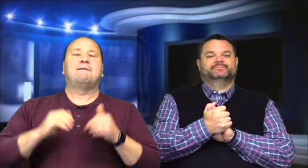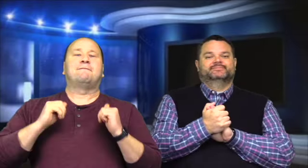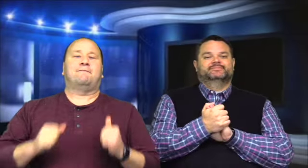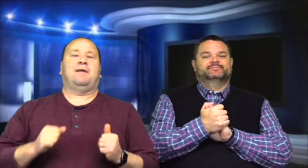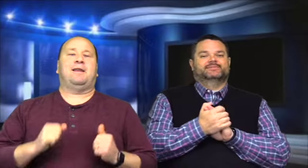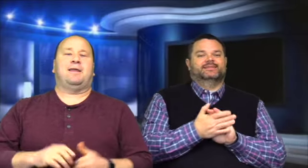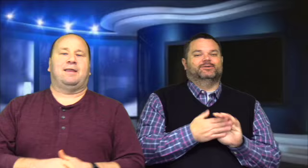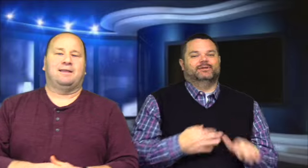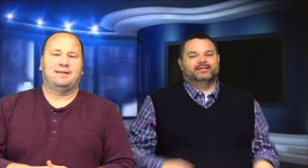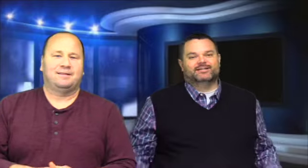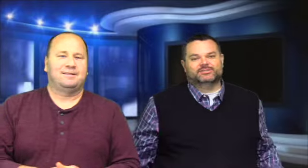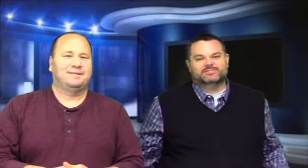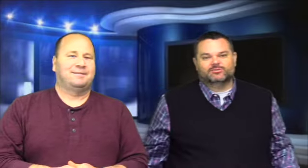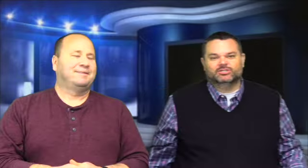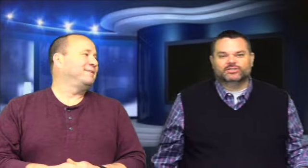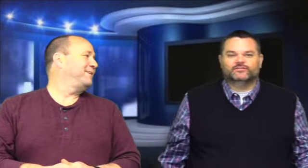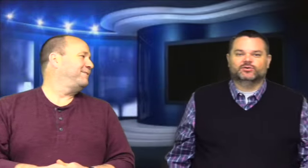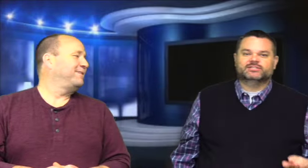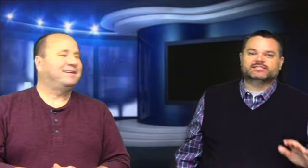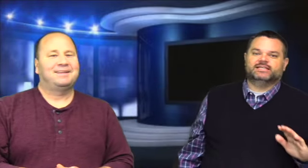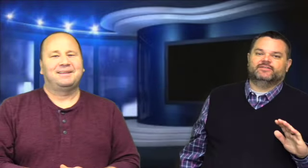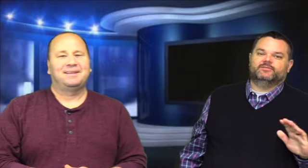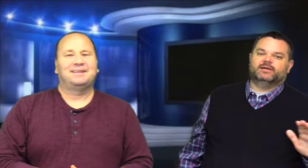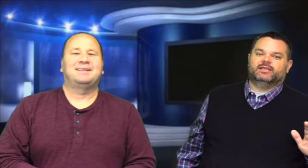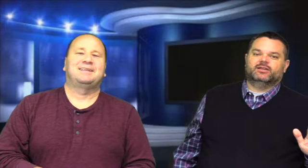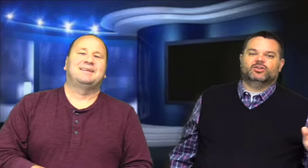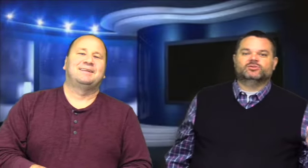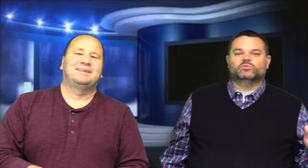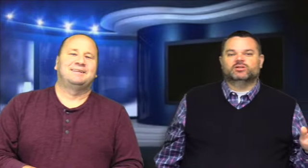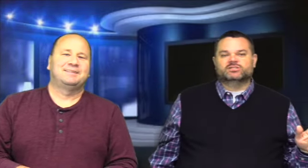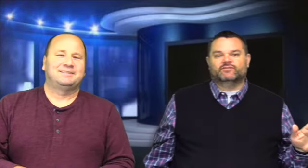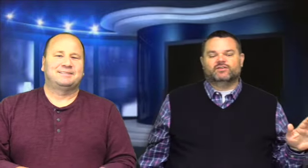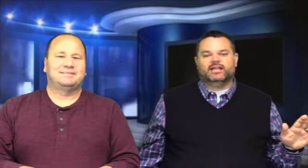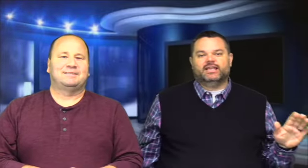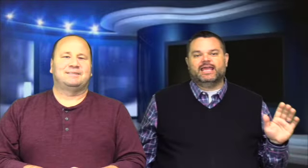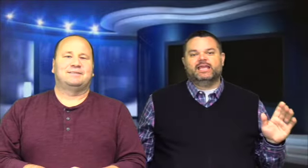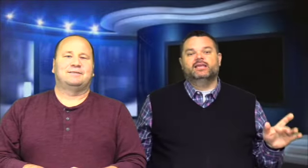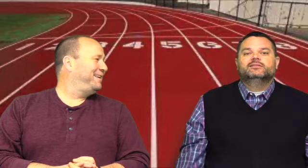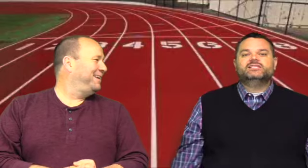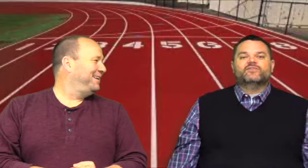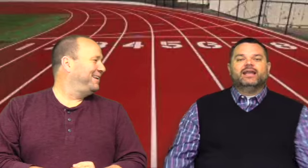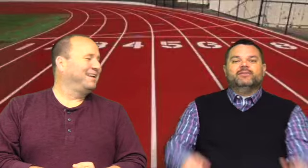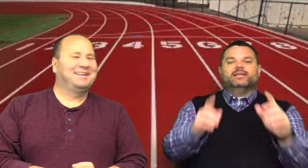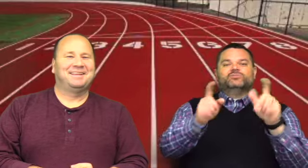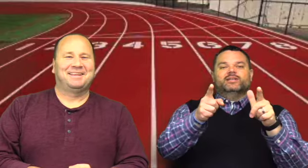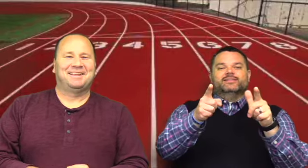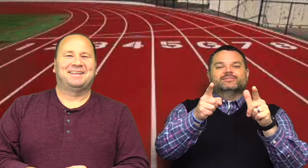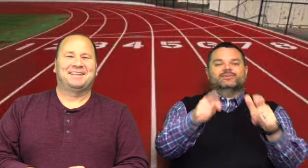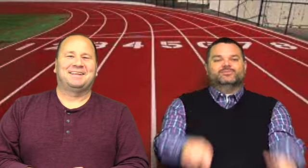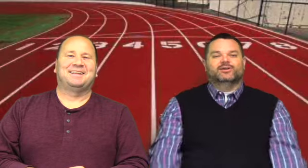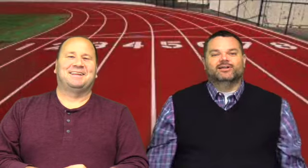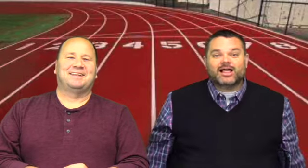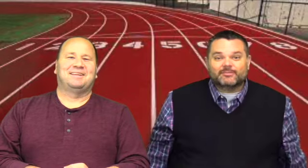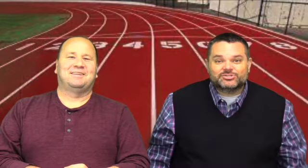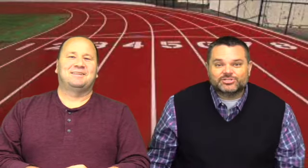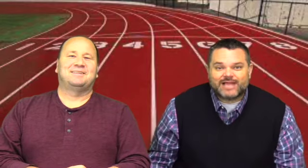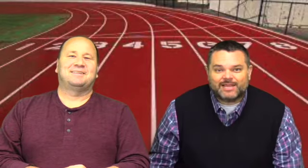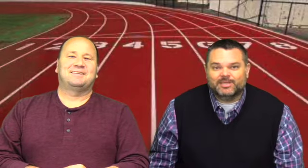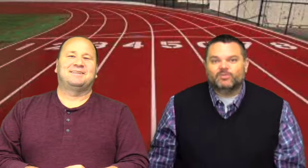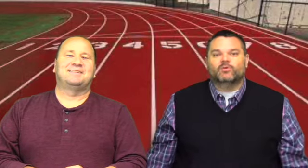Friday. Oh my gosh, I'm so looking forward to seeing everybody and all those winners on Friday. Hey, This Friday, May 20th, is also our elementary track meet. We want to